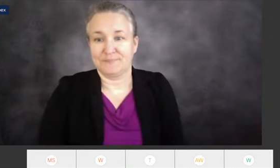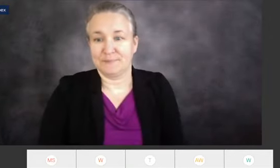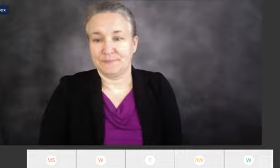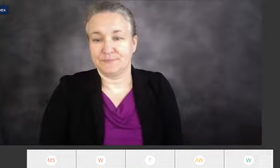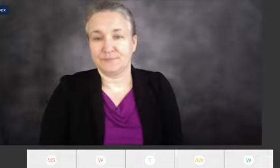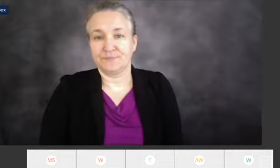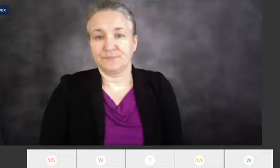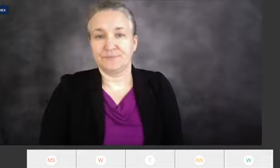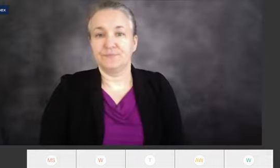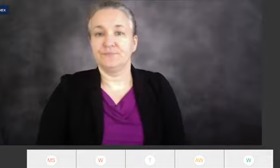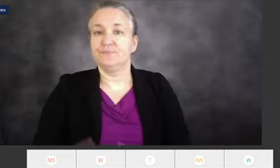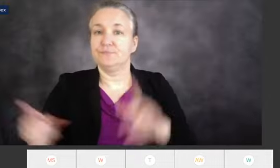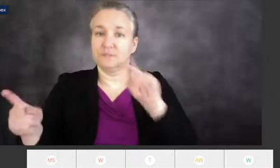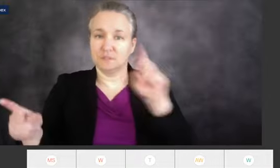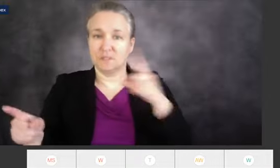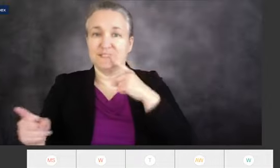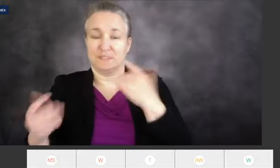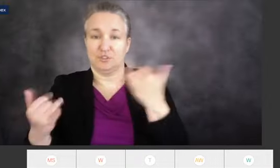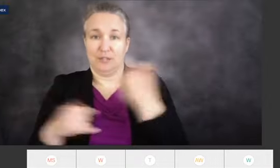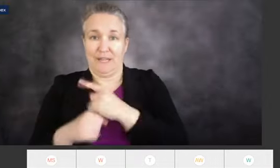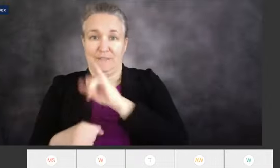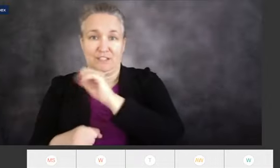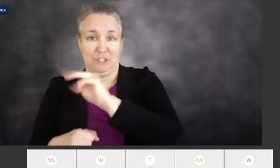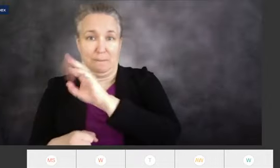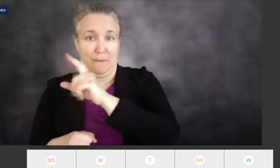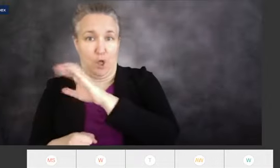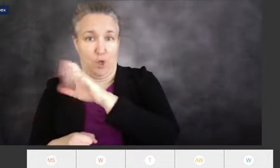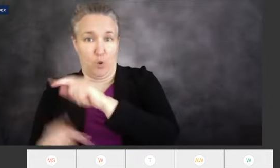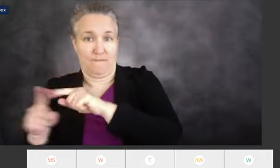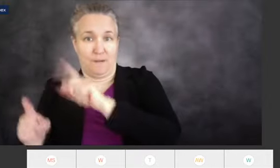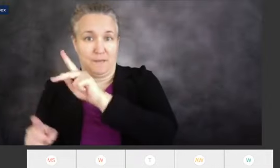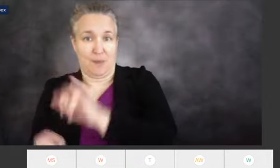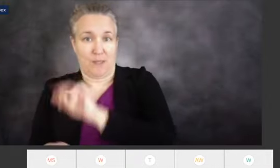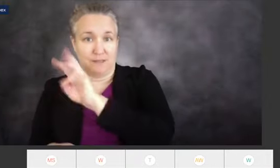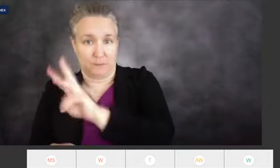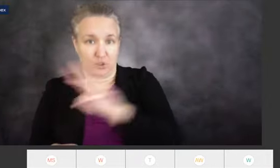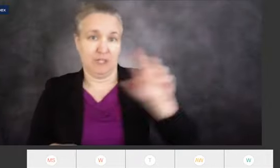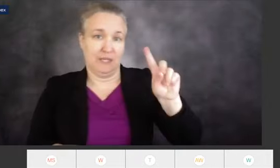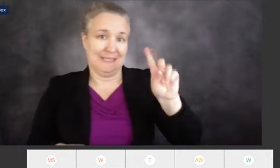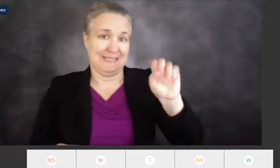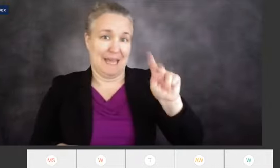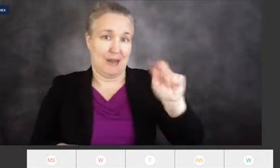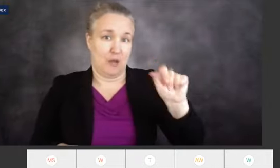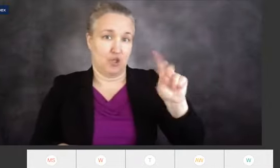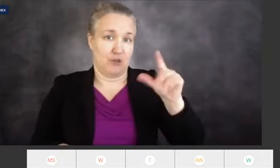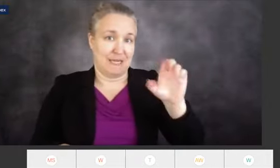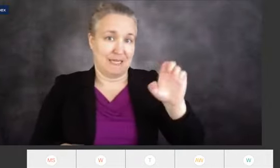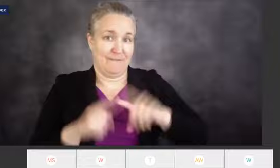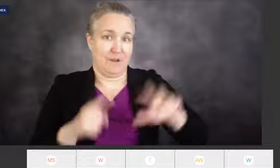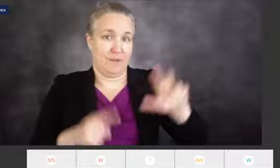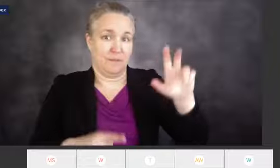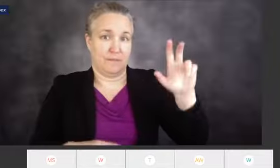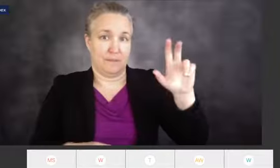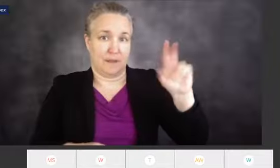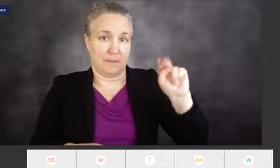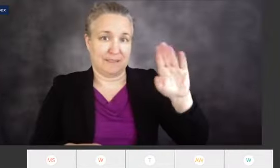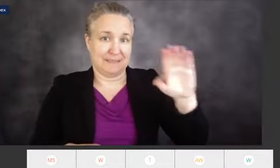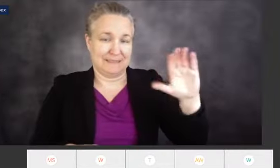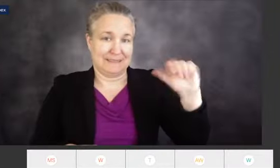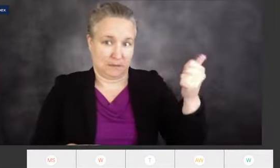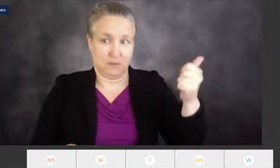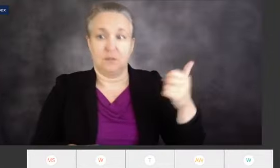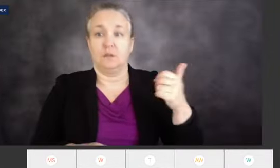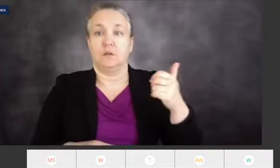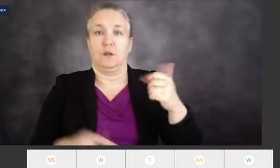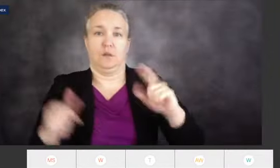This afternoon, we're joined by Jim Melwert from KYW and Deanna Durante from NBC 10. We will start our questions